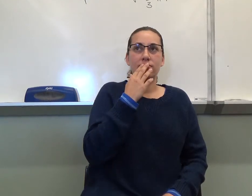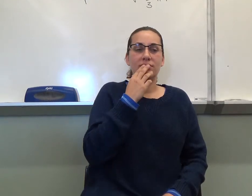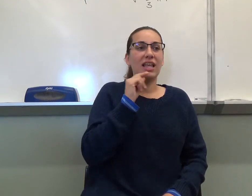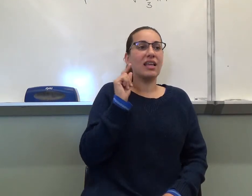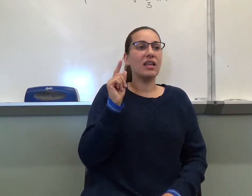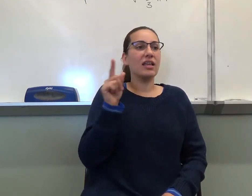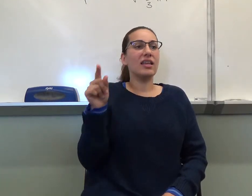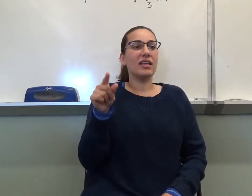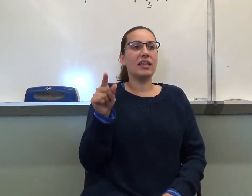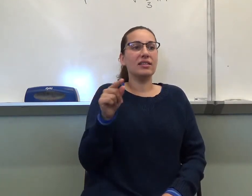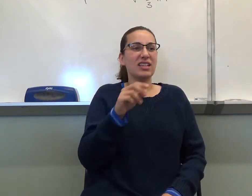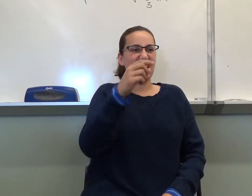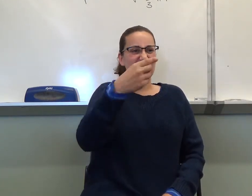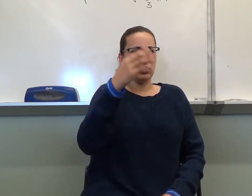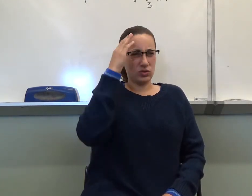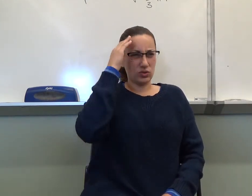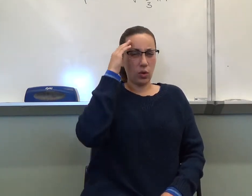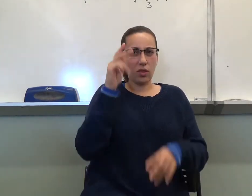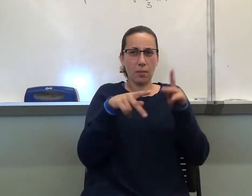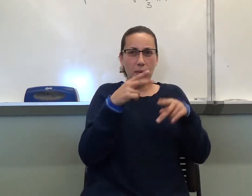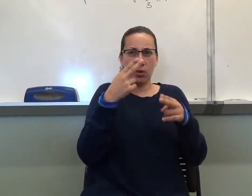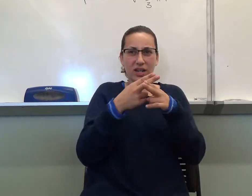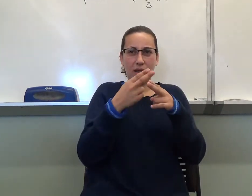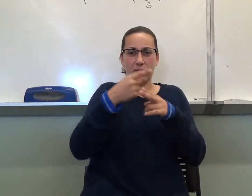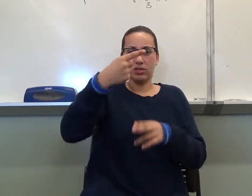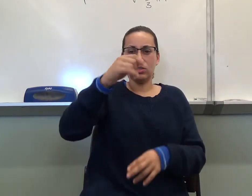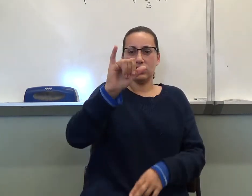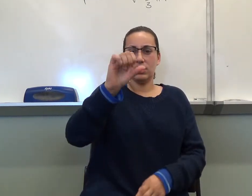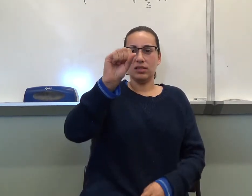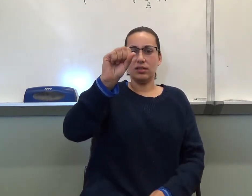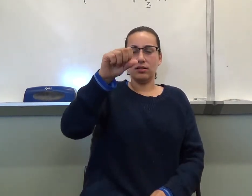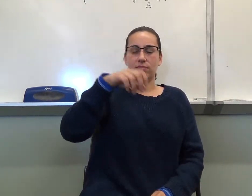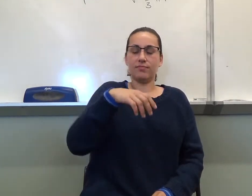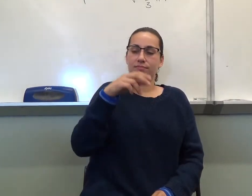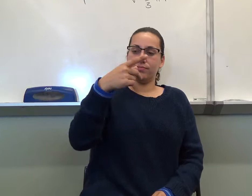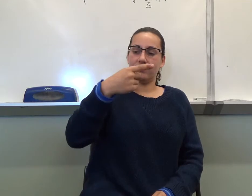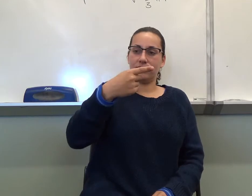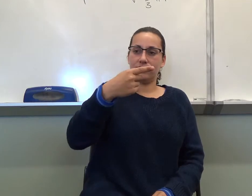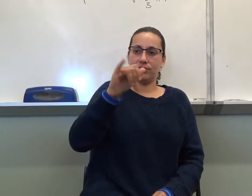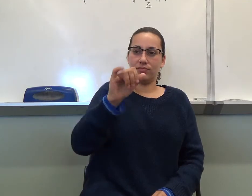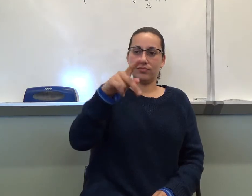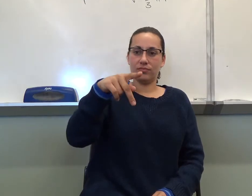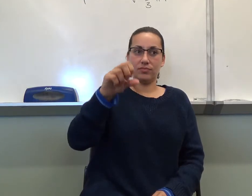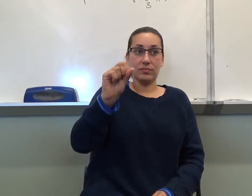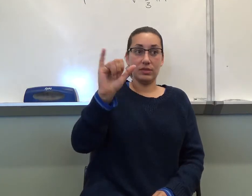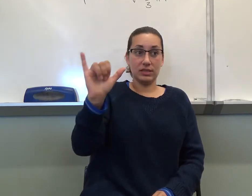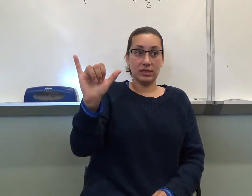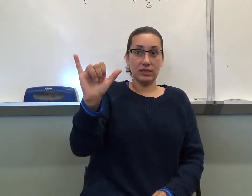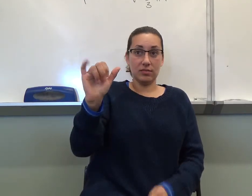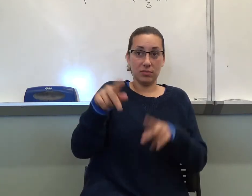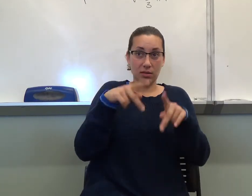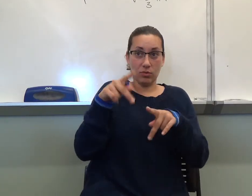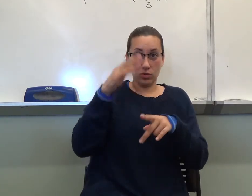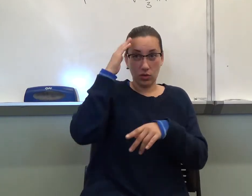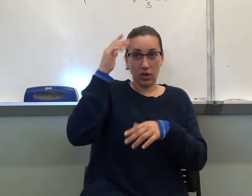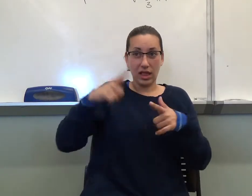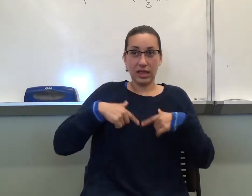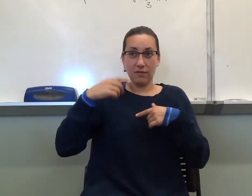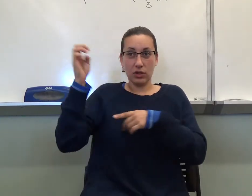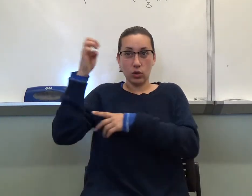an inherent sense of what's proportional and right. And if you have all your bars down over here, they're going to say, oh, they're too short. I